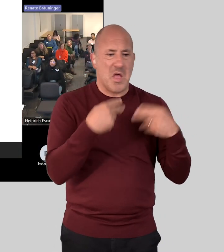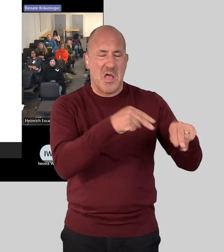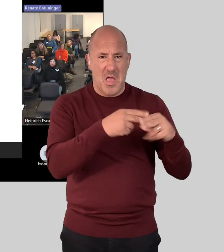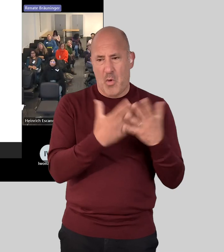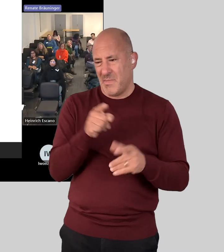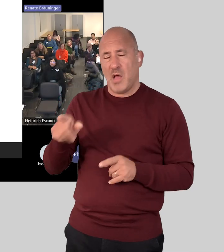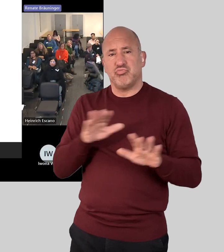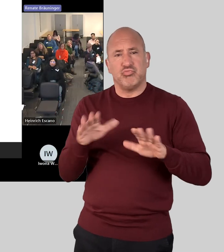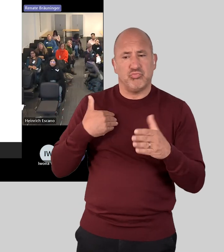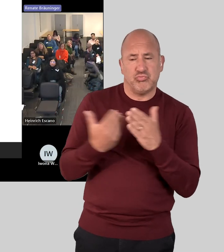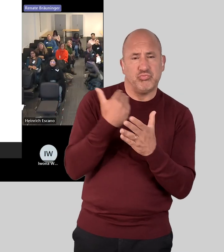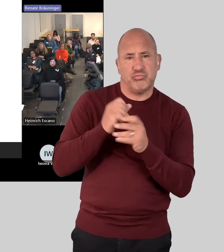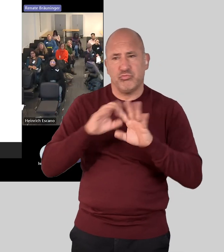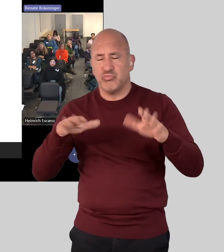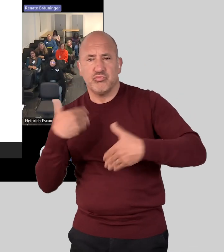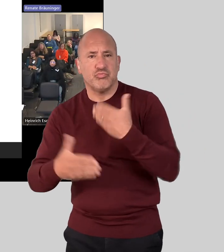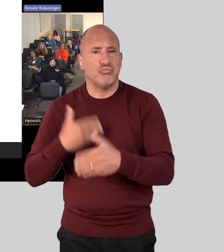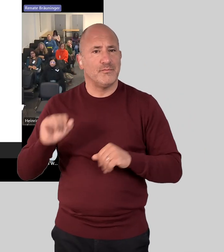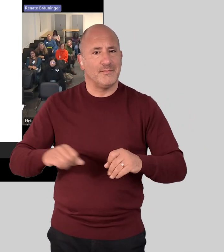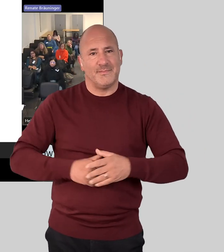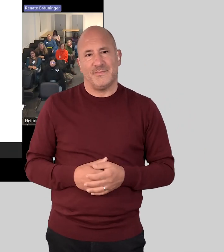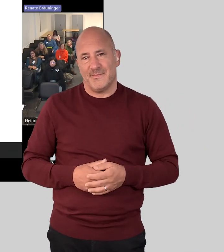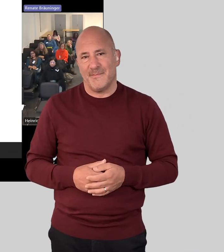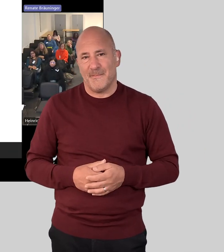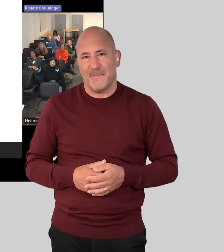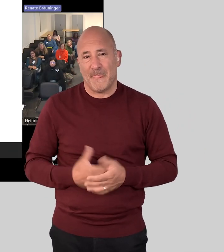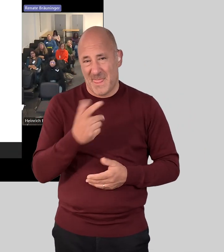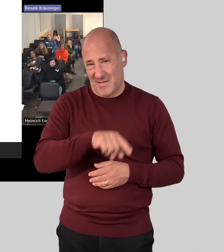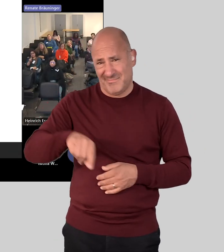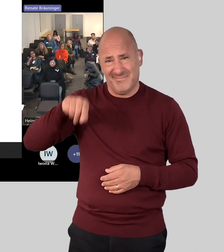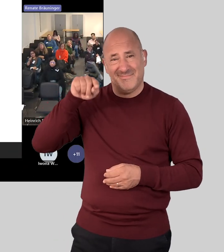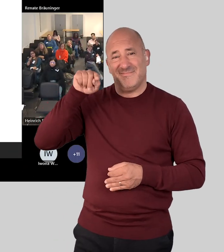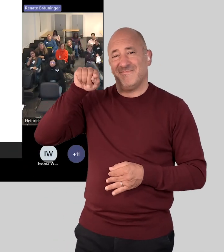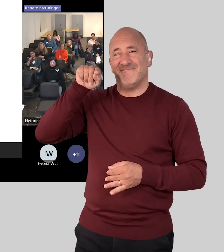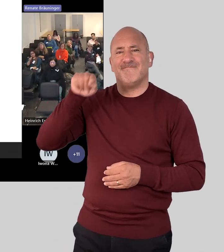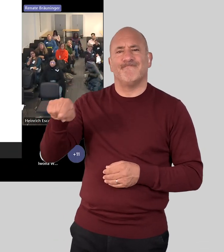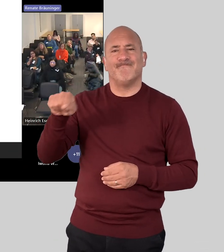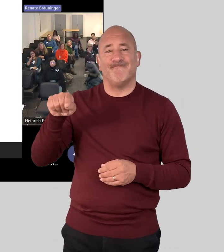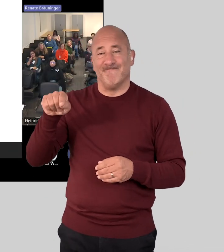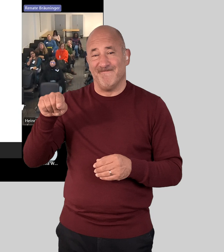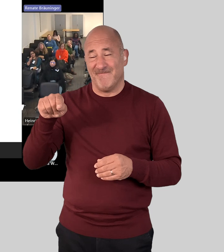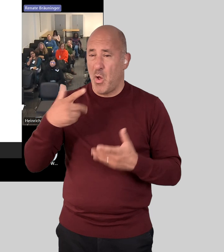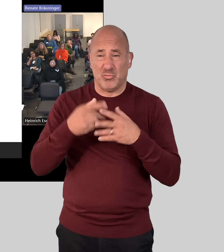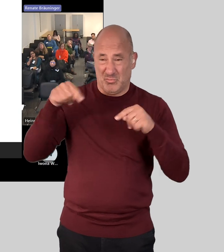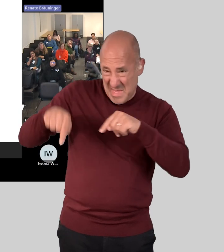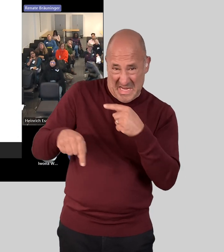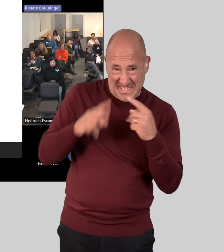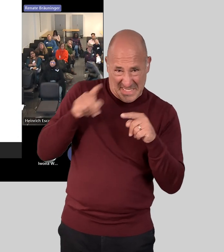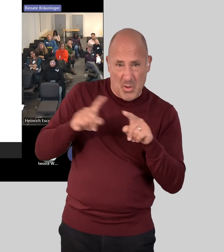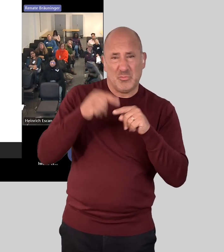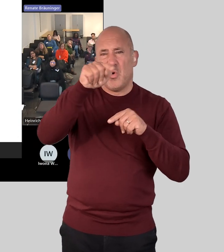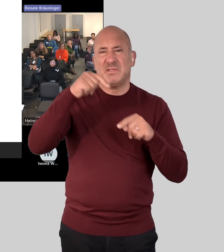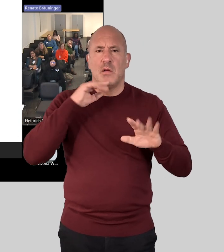versus the speed-up reproductive economy of popular culture, unquote. The Keersmaker here and